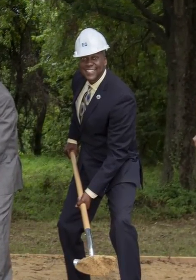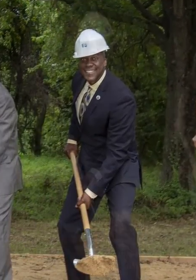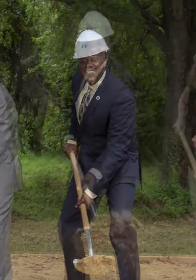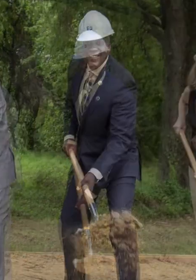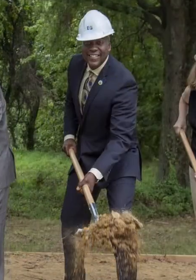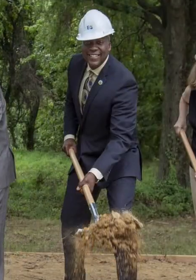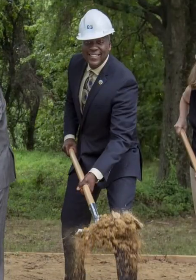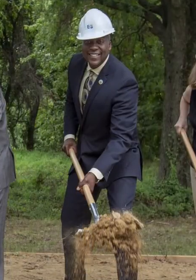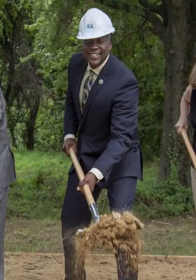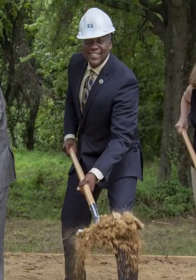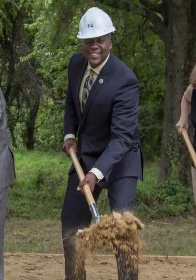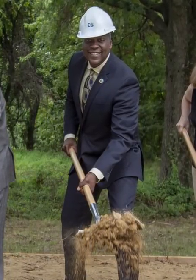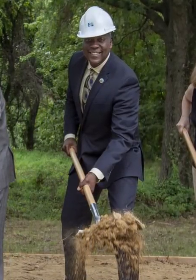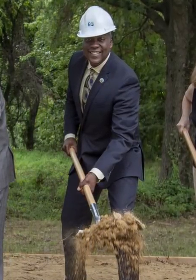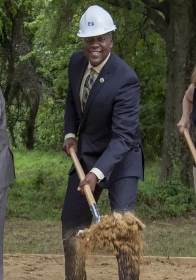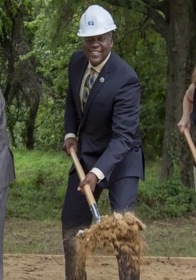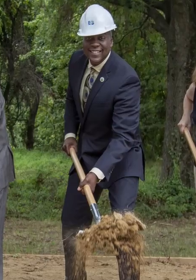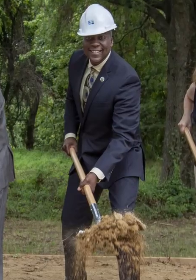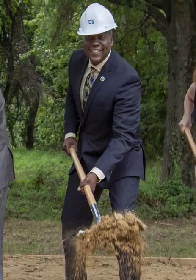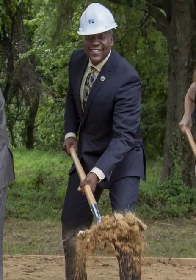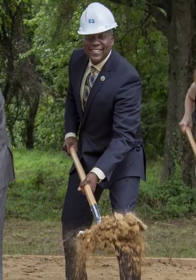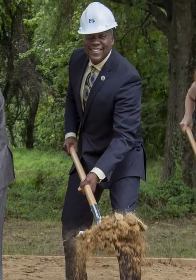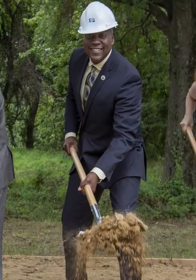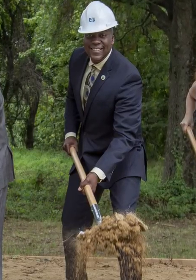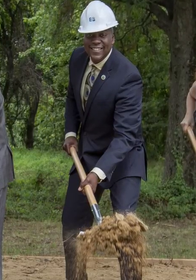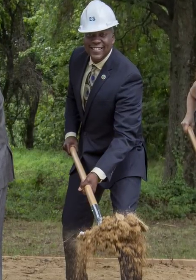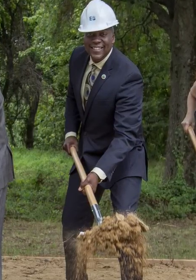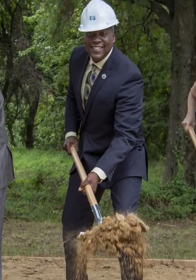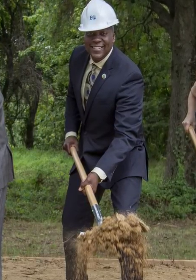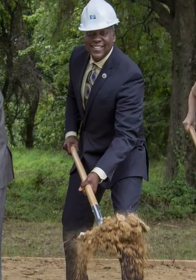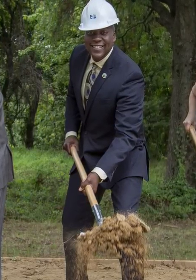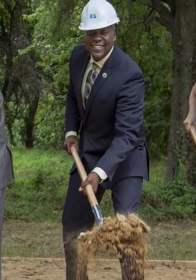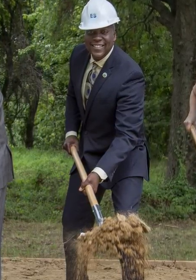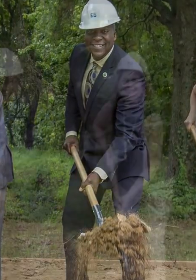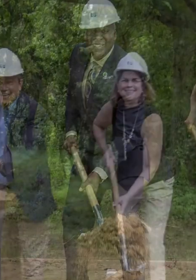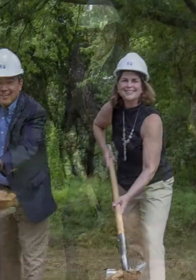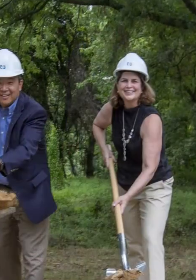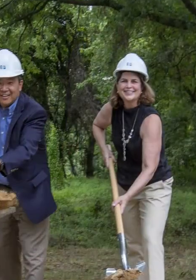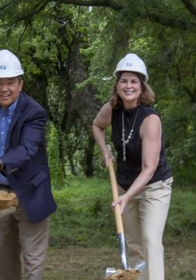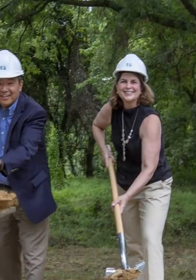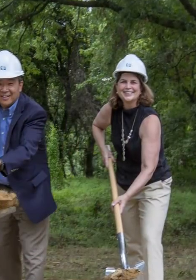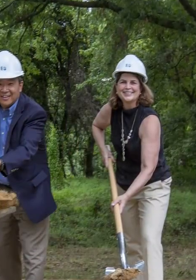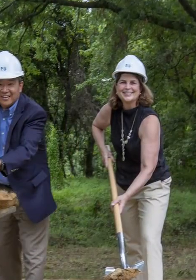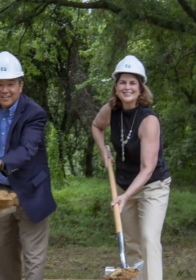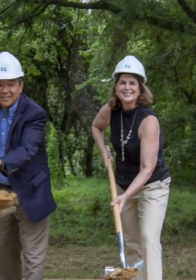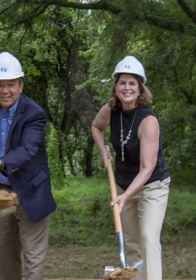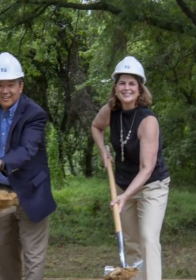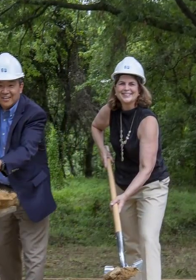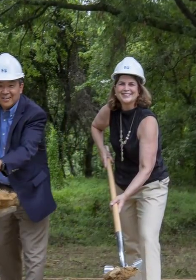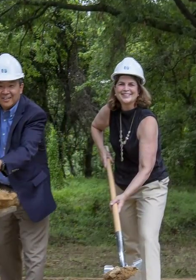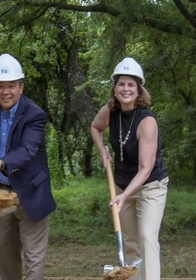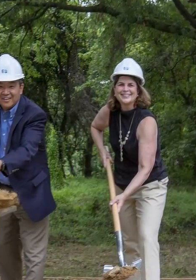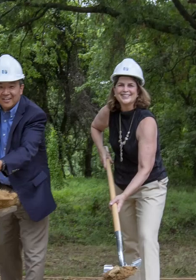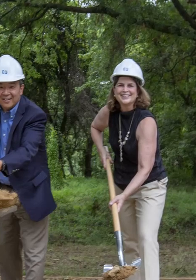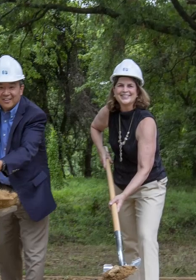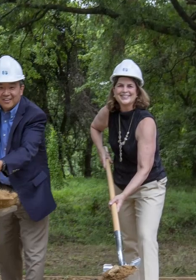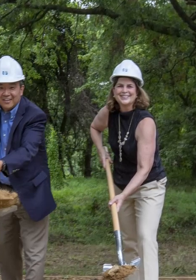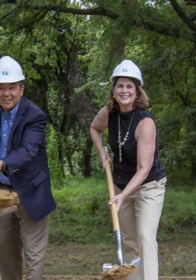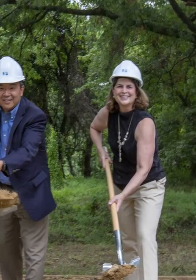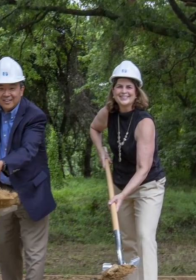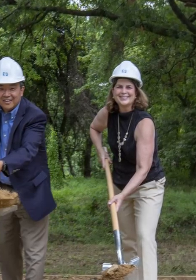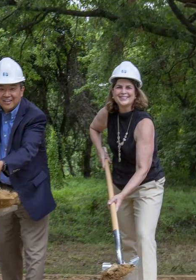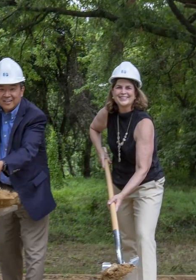electeds within the General Assembly and the legislature, for continuing to keep the best interests of our town in mind and funding these